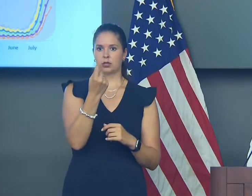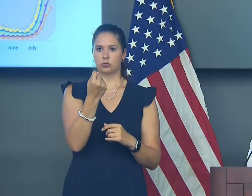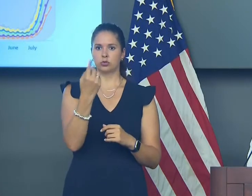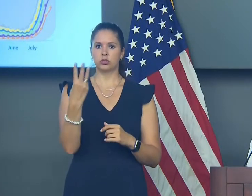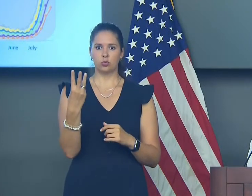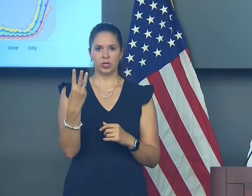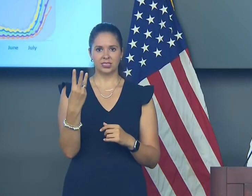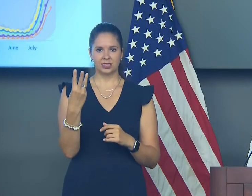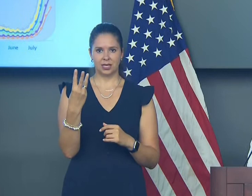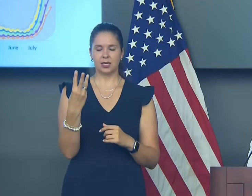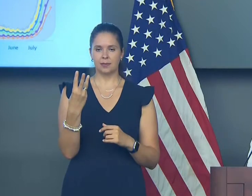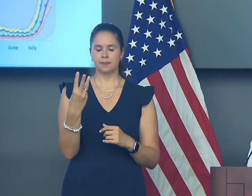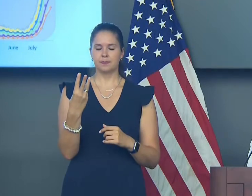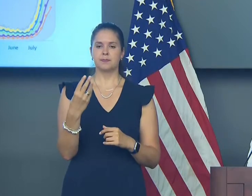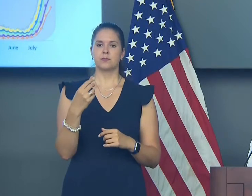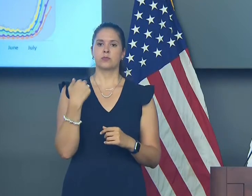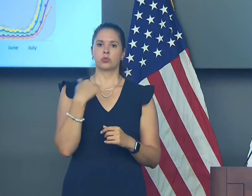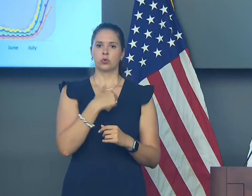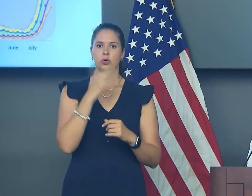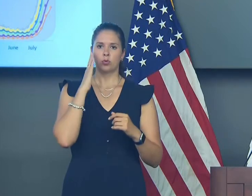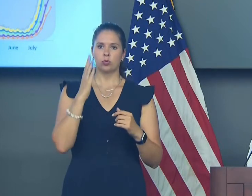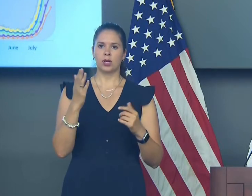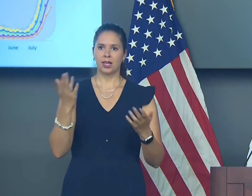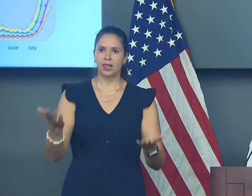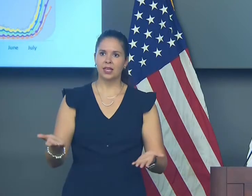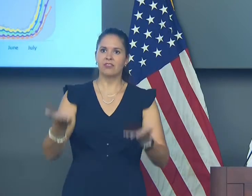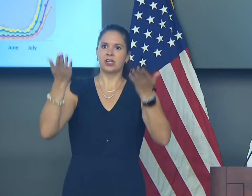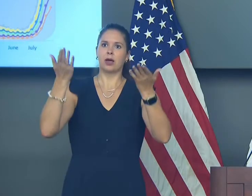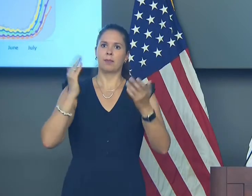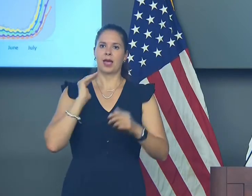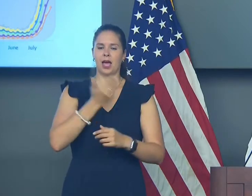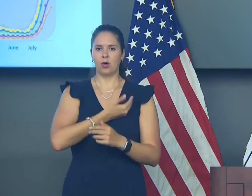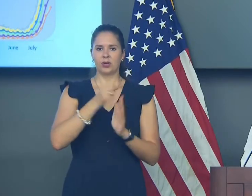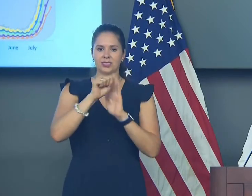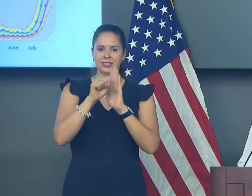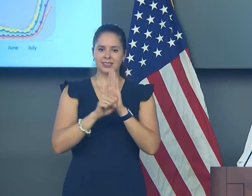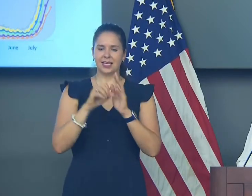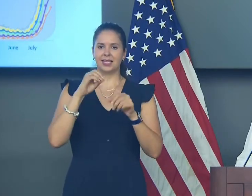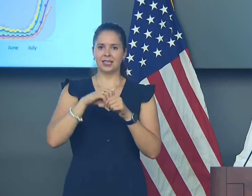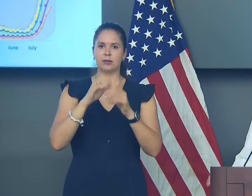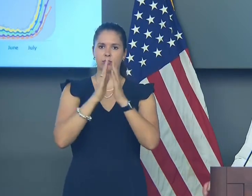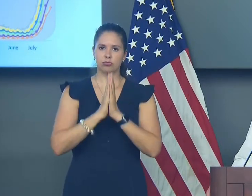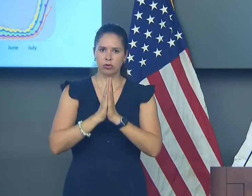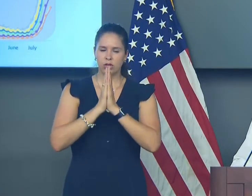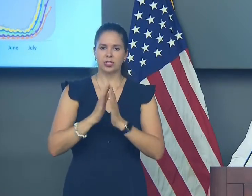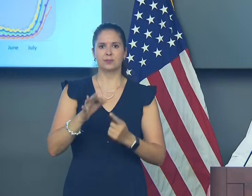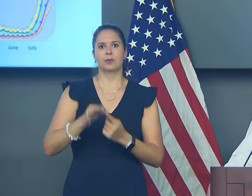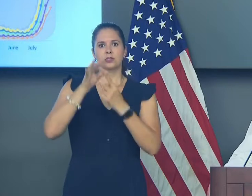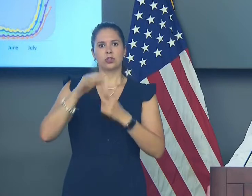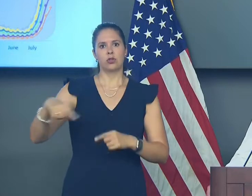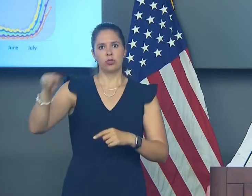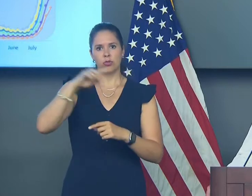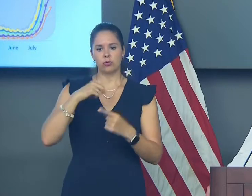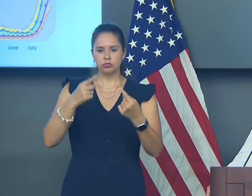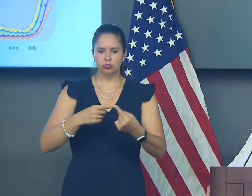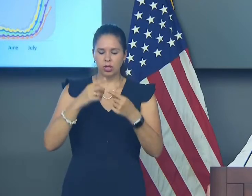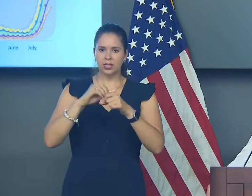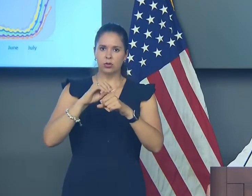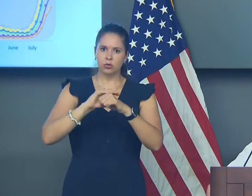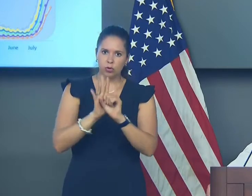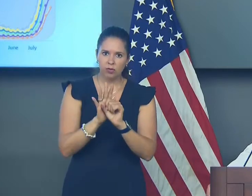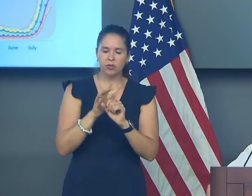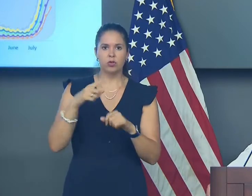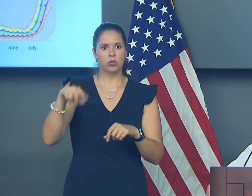and Wednesday, and that we will lift up our state in prayer, especially those struggling with COVID, those who've lost